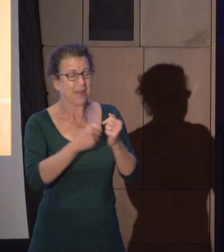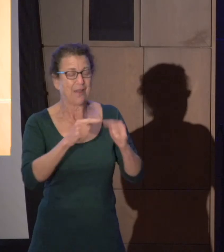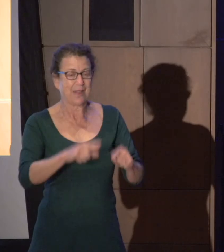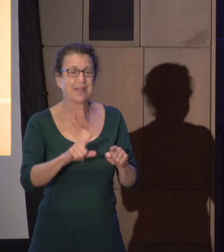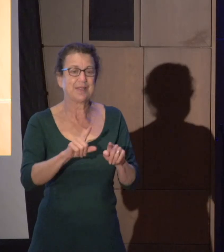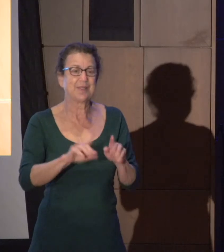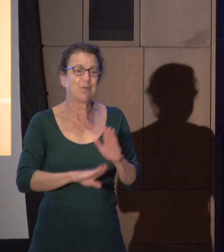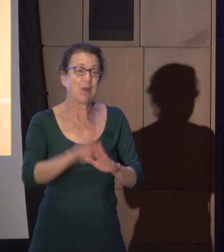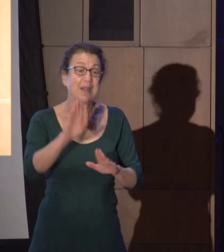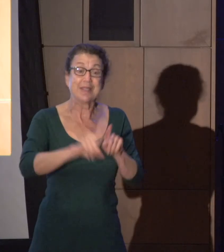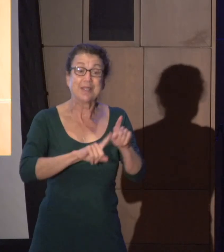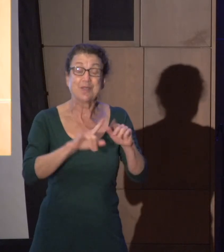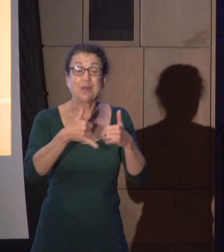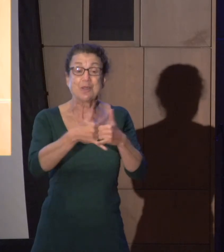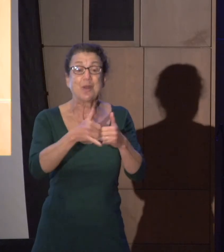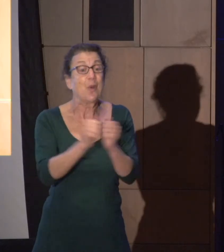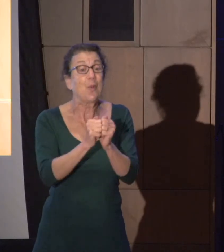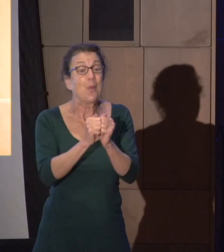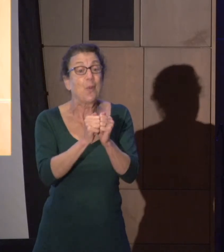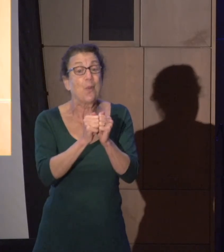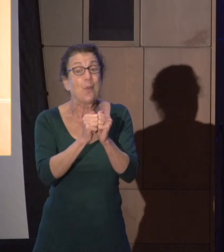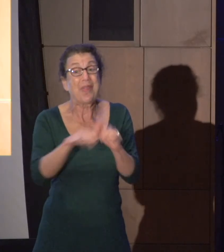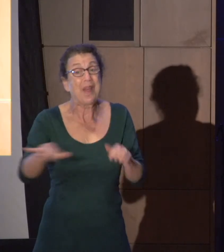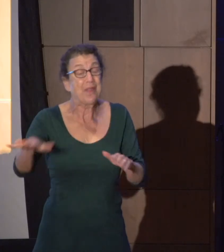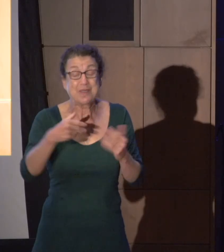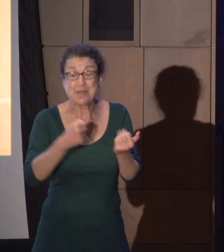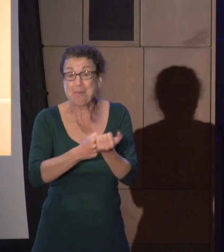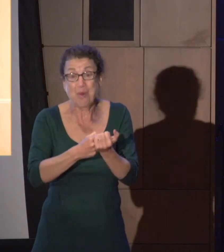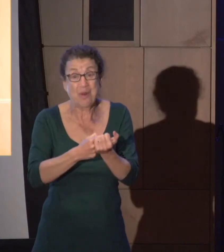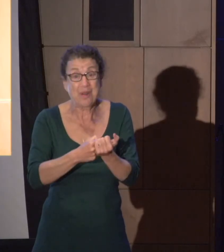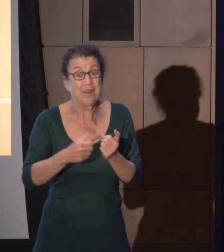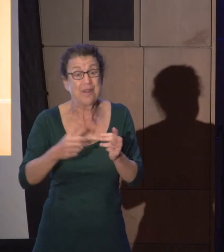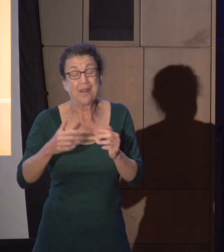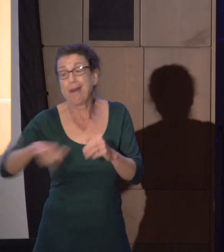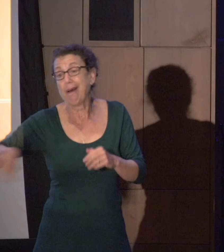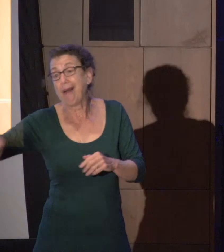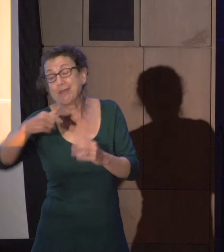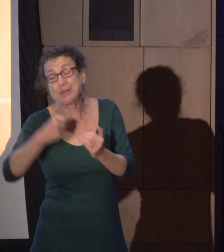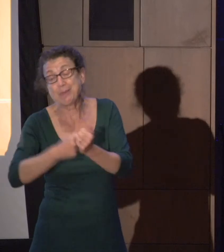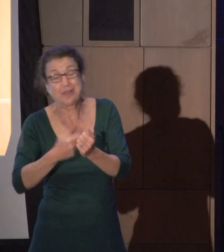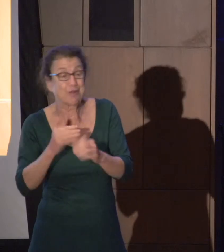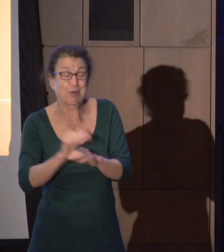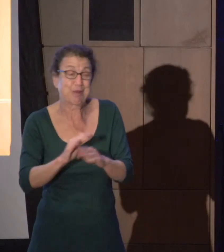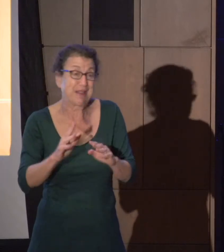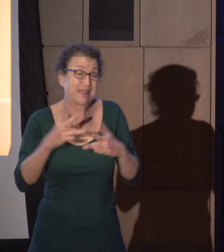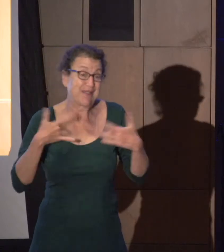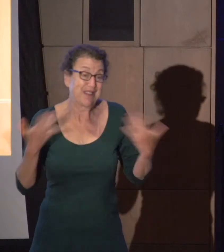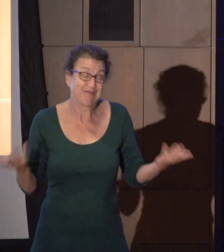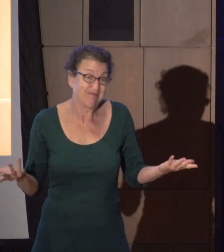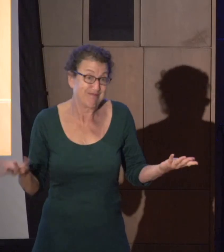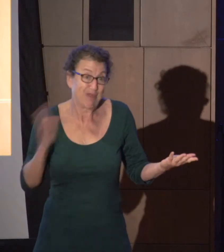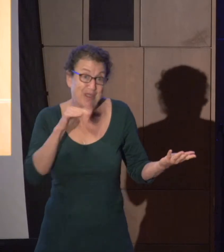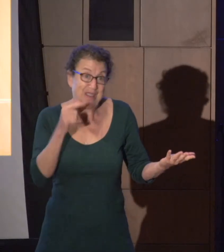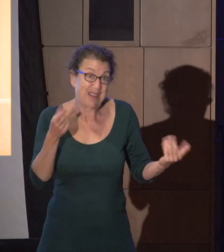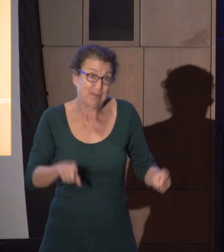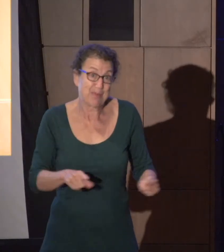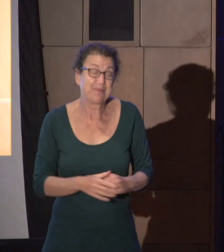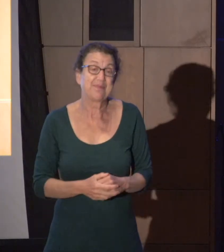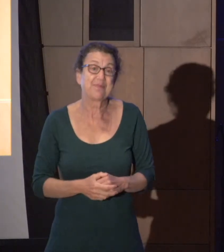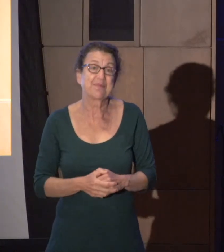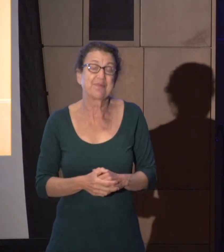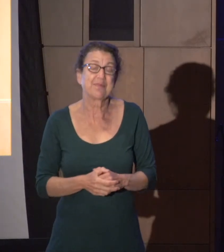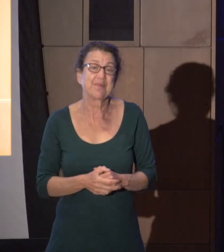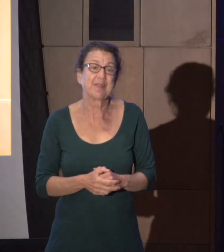Rising Stars Awards, and without whose support of Eversource and our other sponsors, tonight's event simply would not be